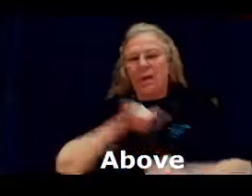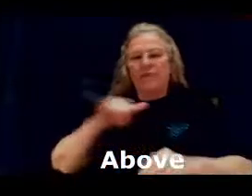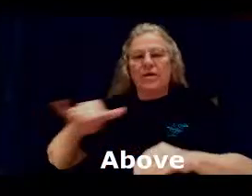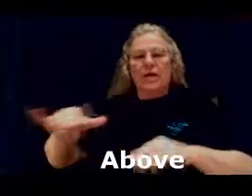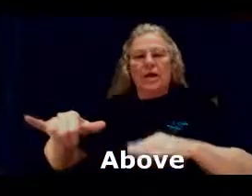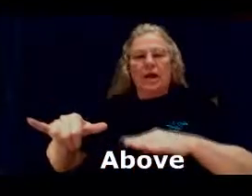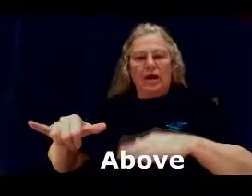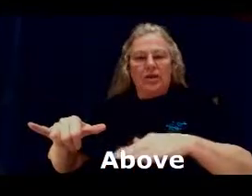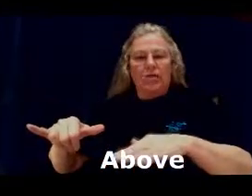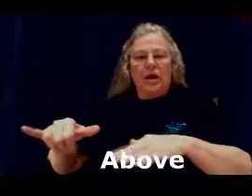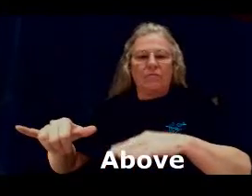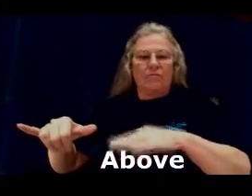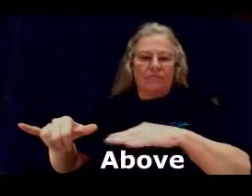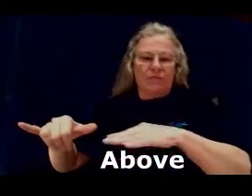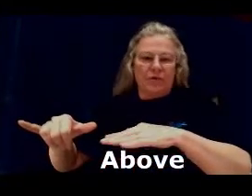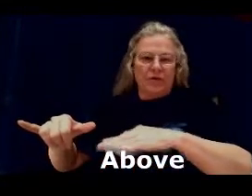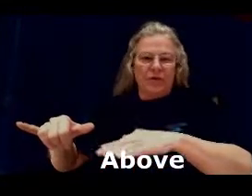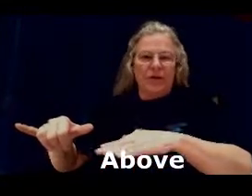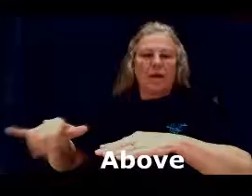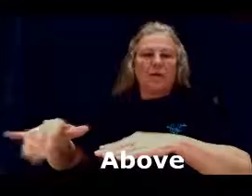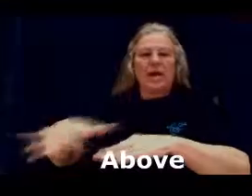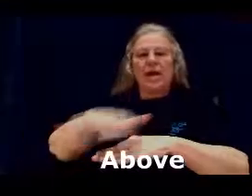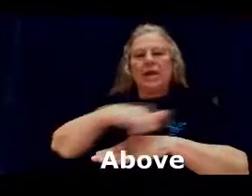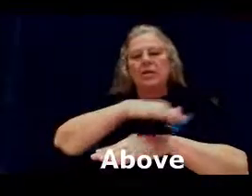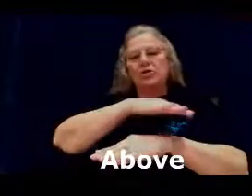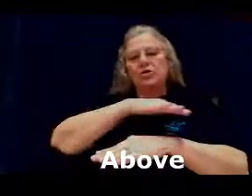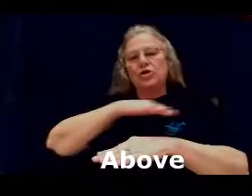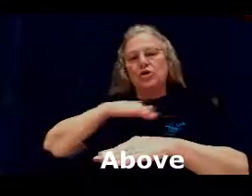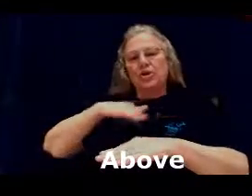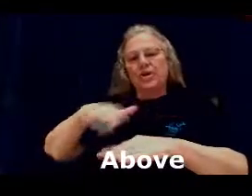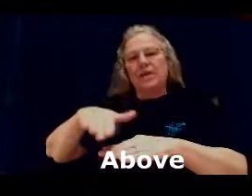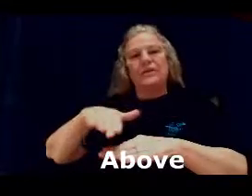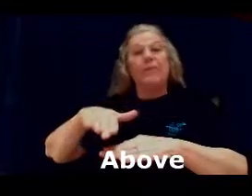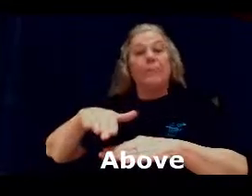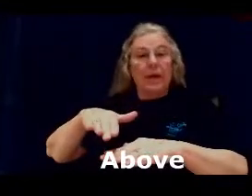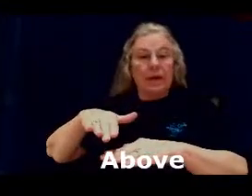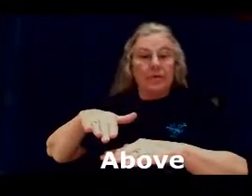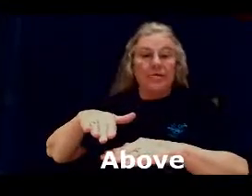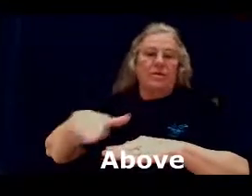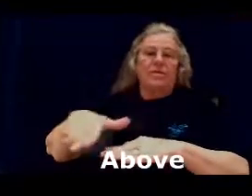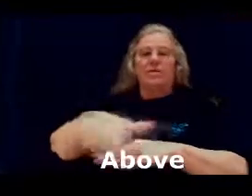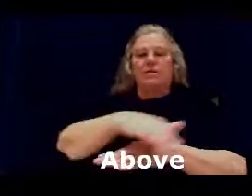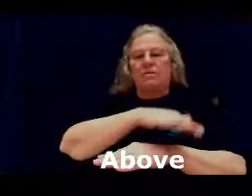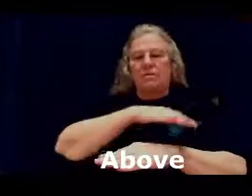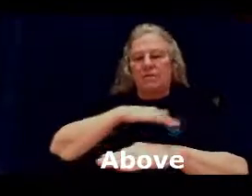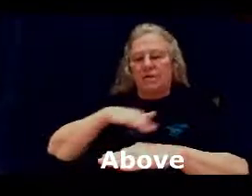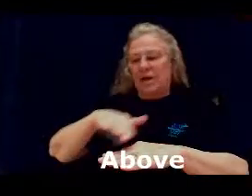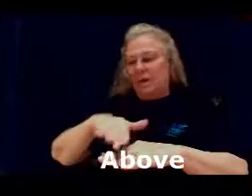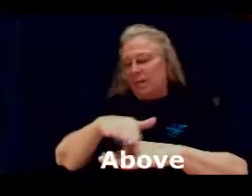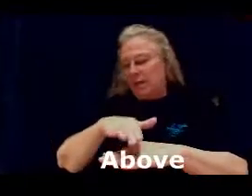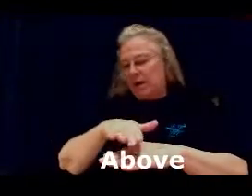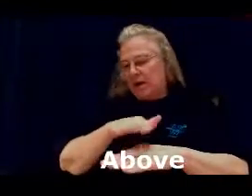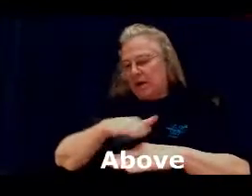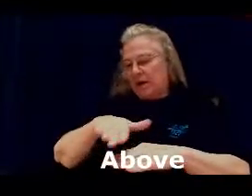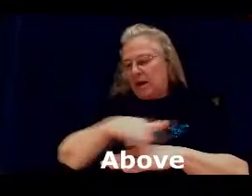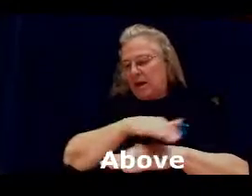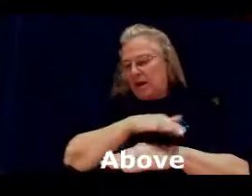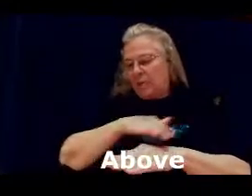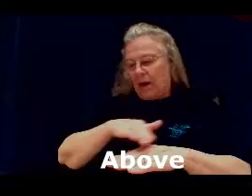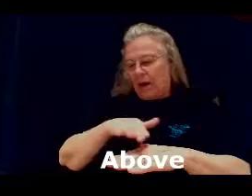Above, and you have your non-dominant hand showing that it's above the non-dominant hand. Above.